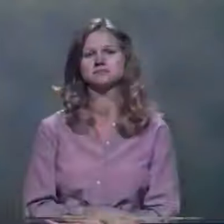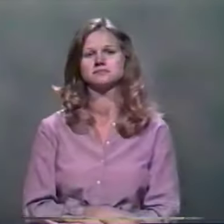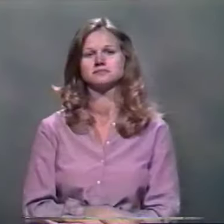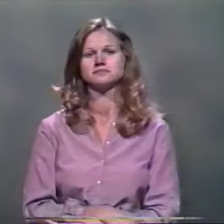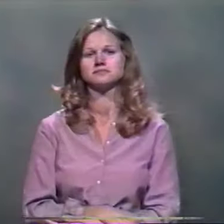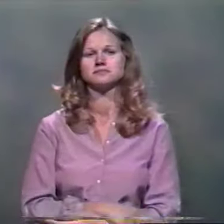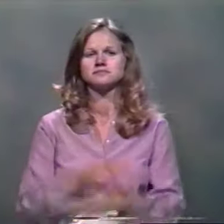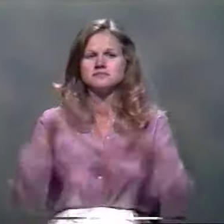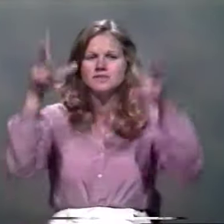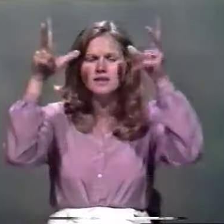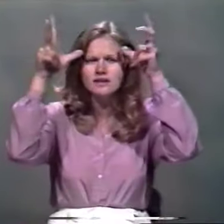Devil.